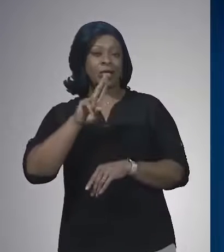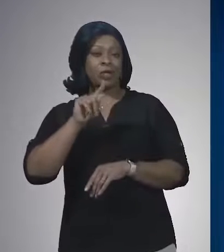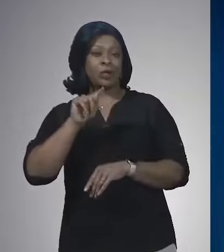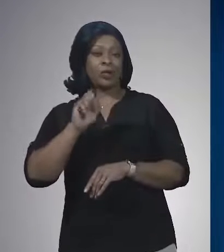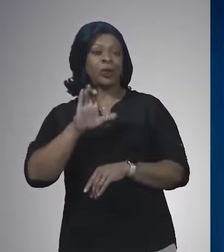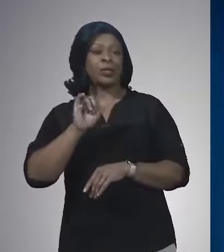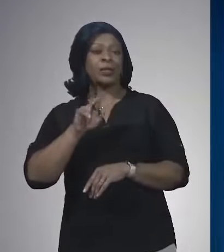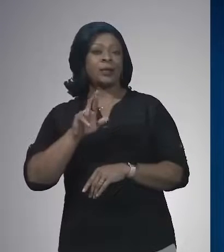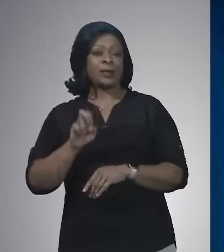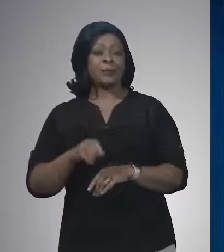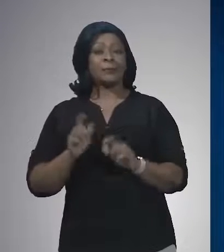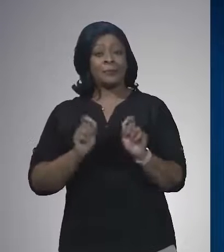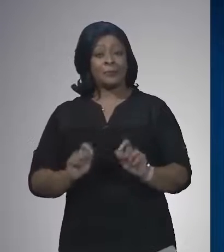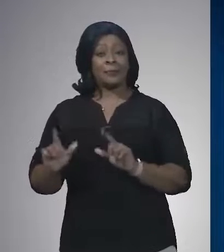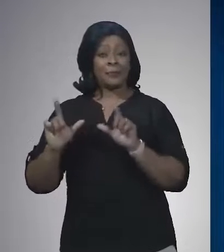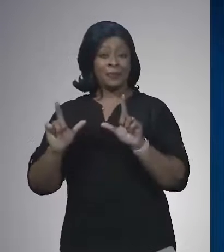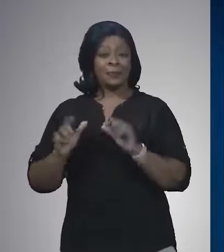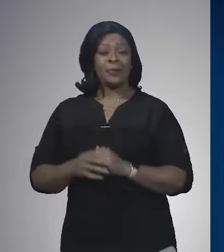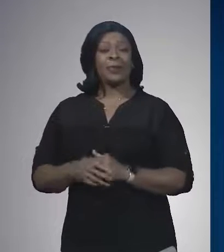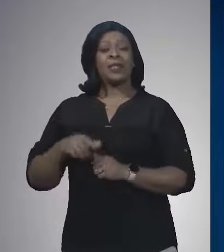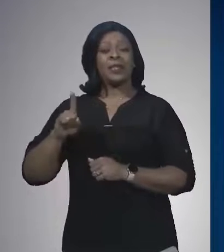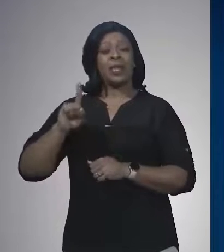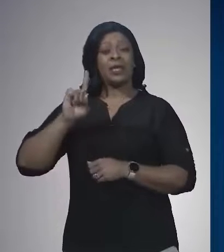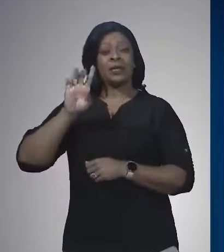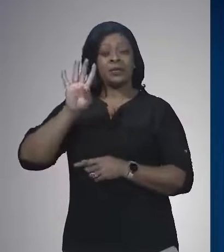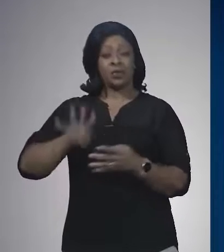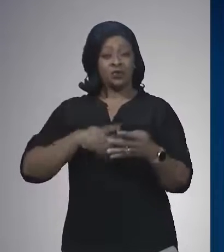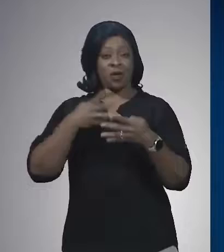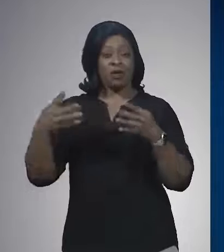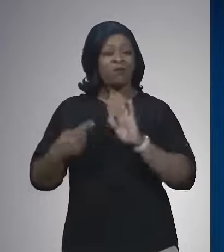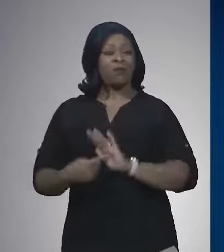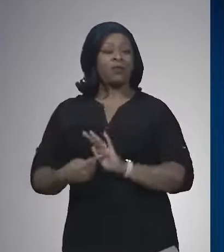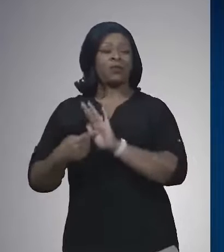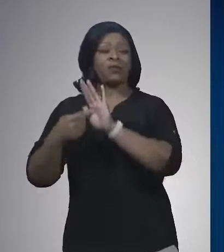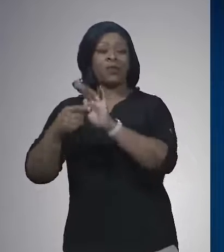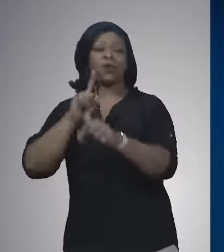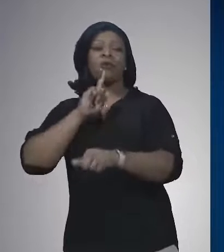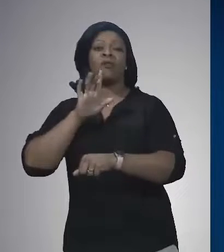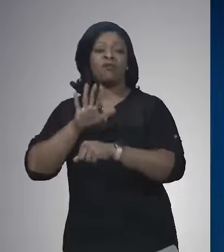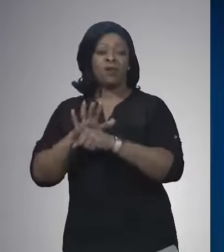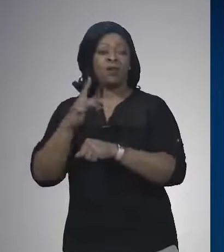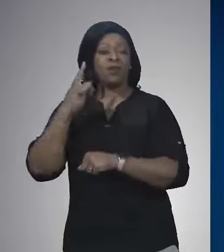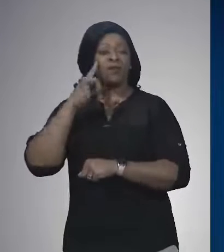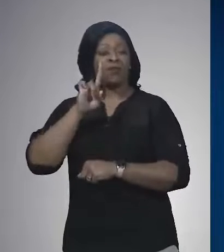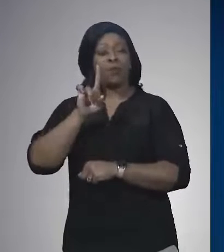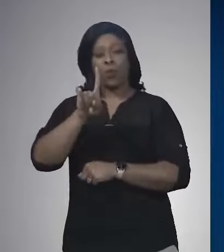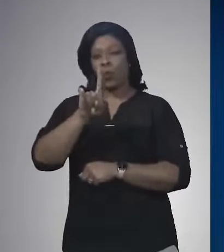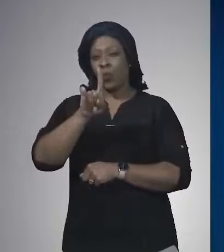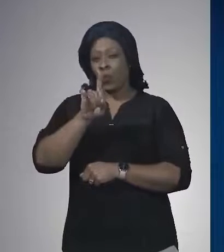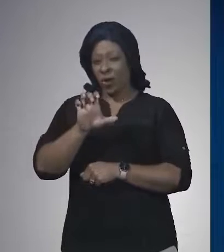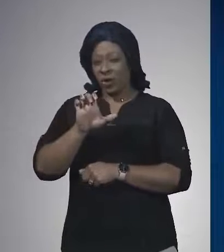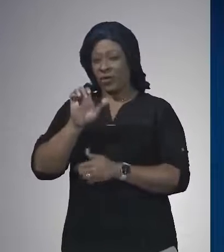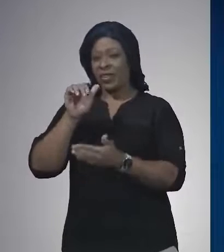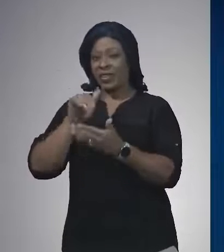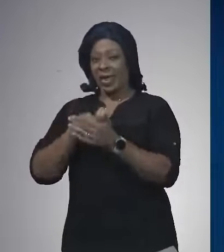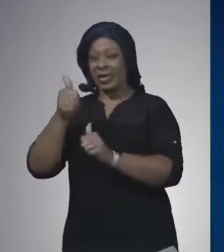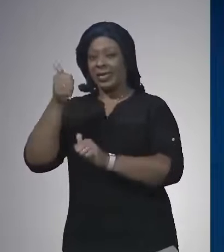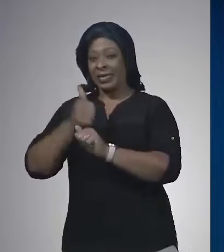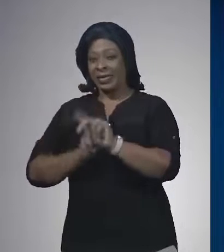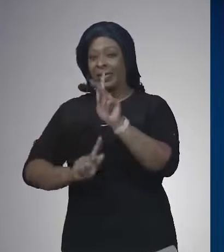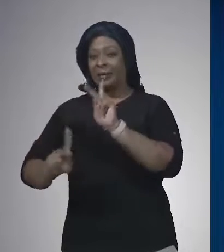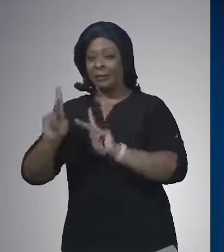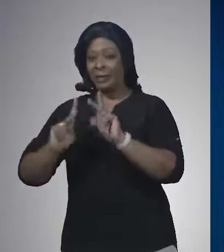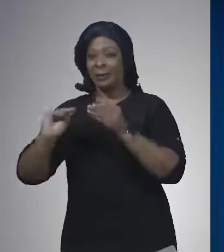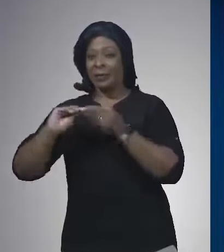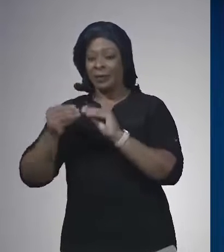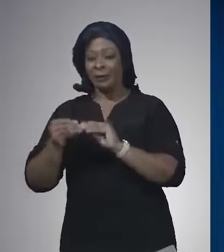Next slide. This chart shows the confirmed cases per 100,000 population for the areas